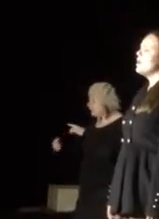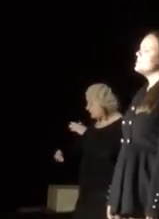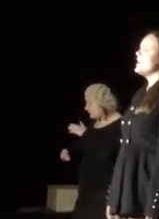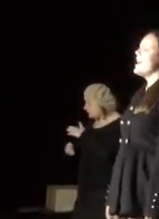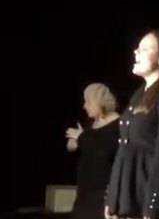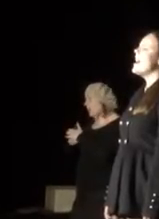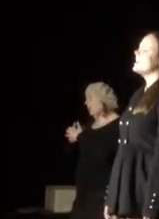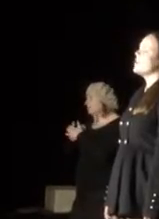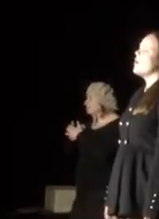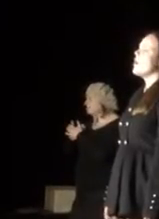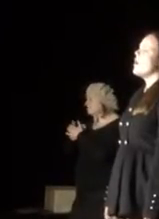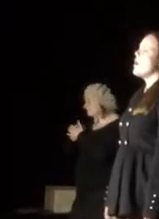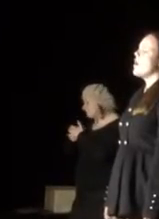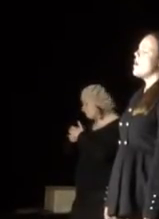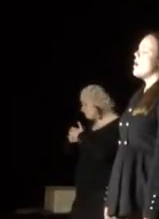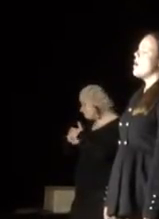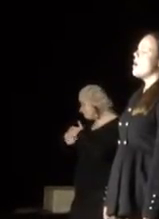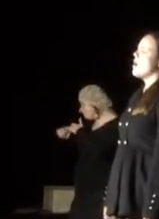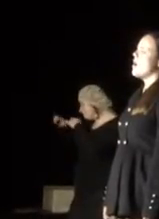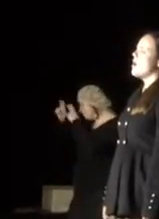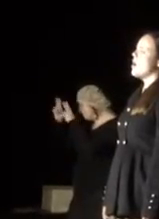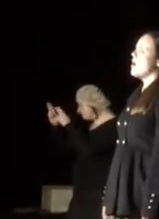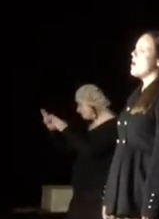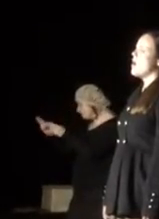not at home